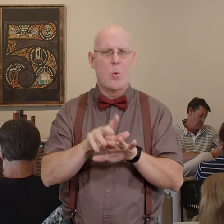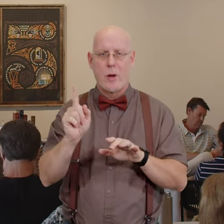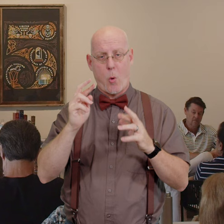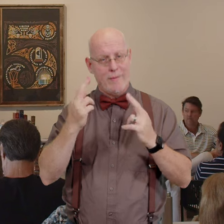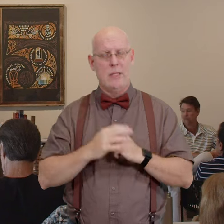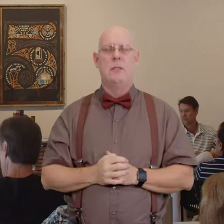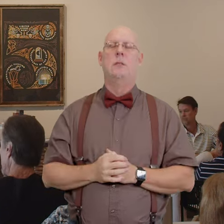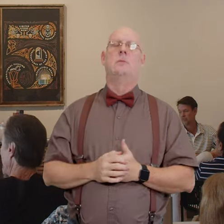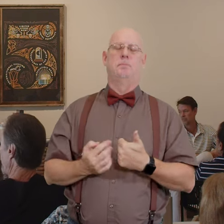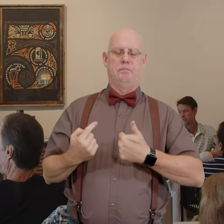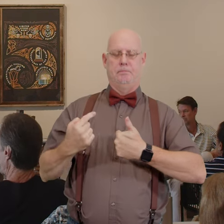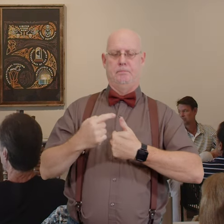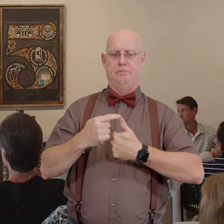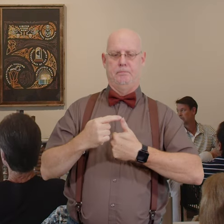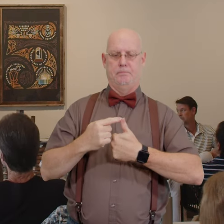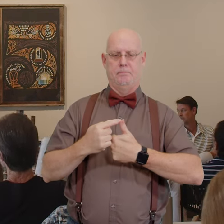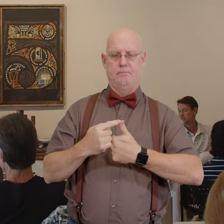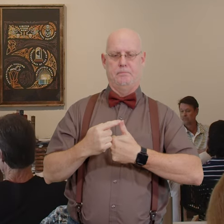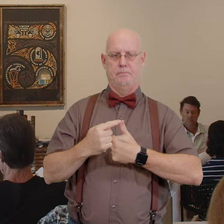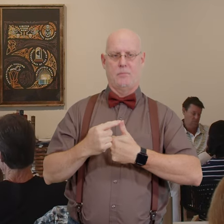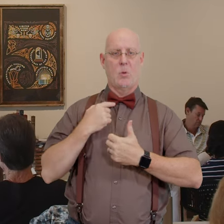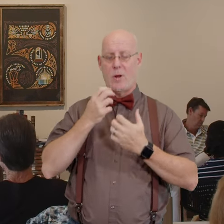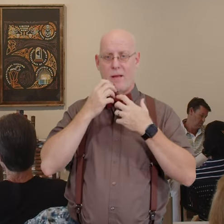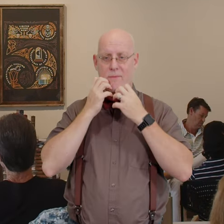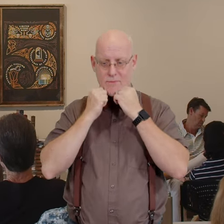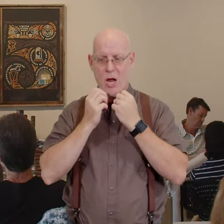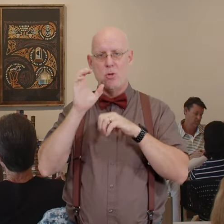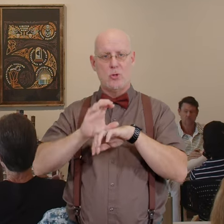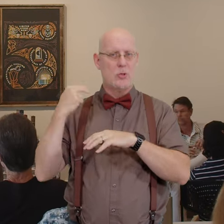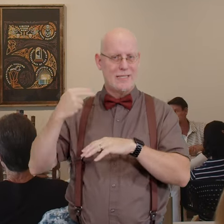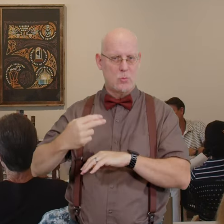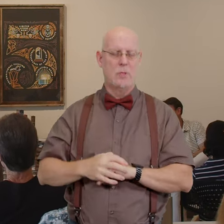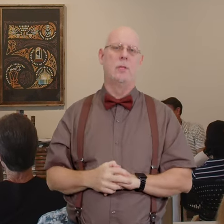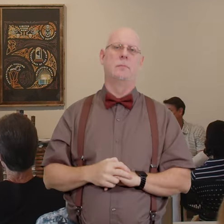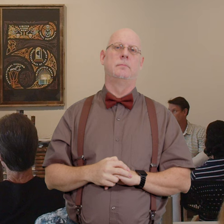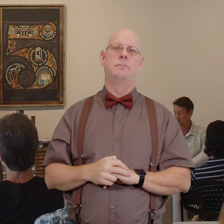up? Okay, hopefully. Number one, we value church history.